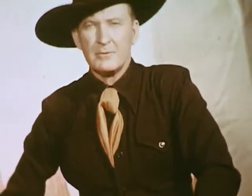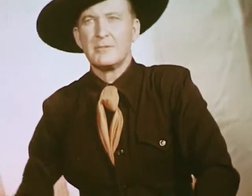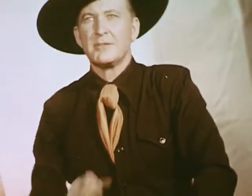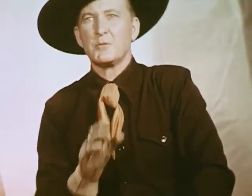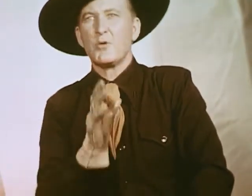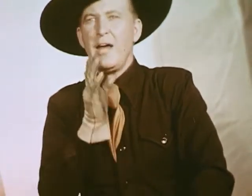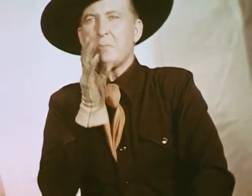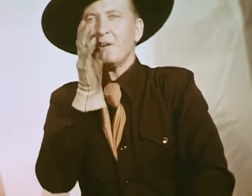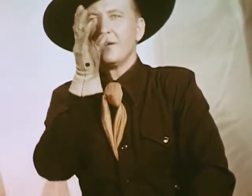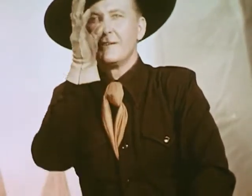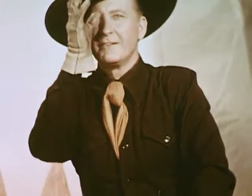We were happy.